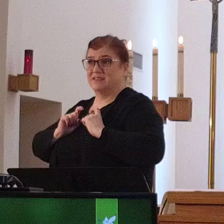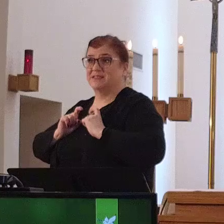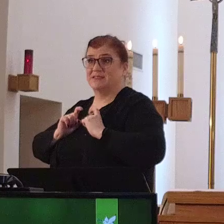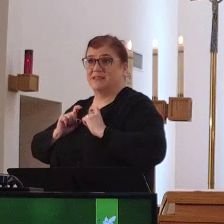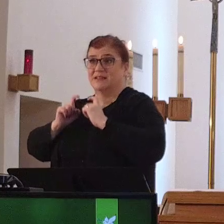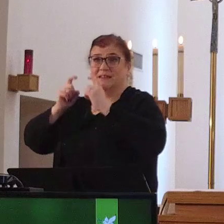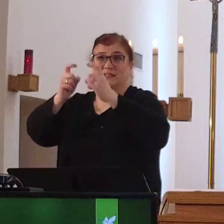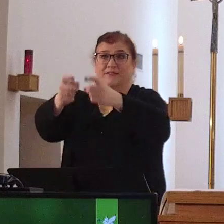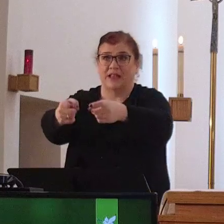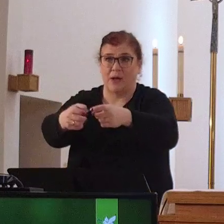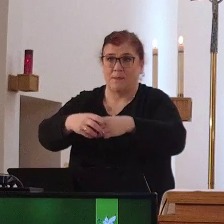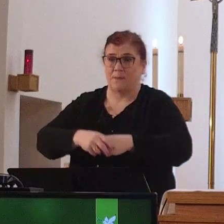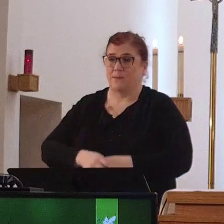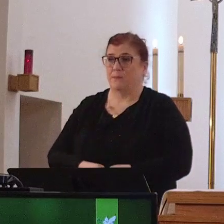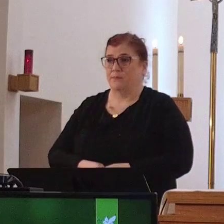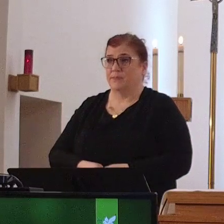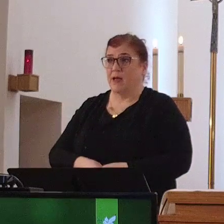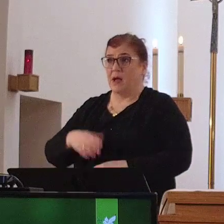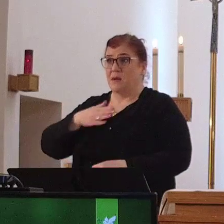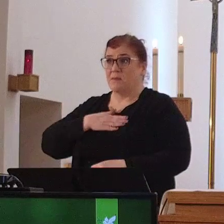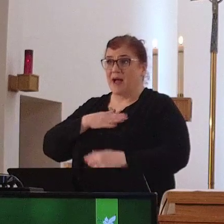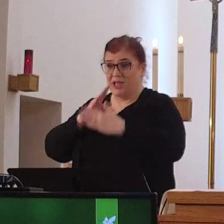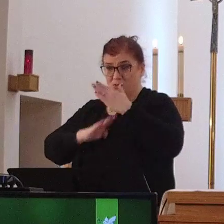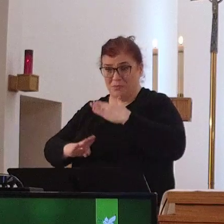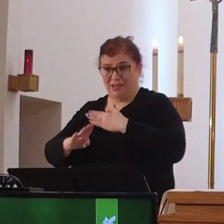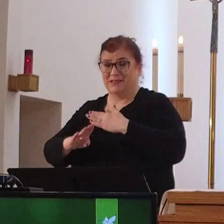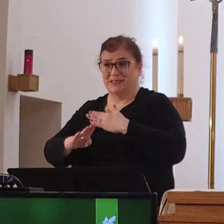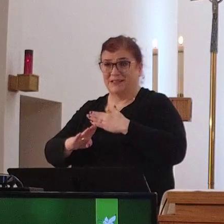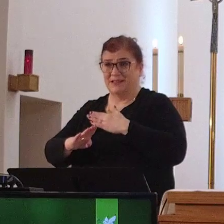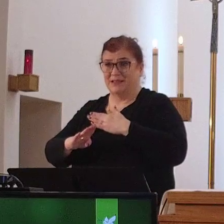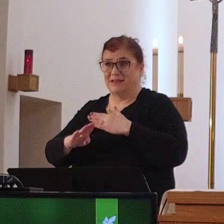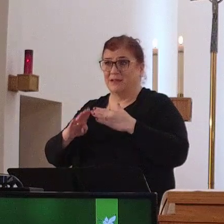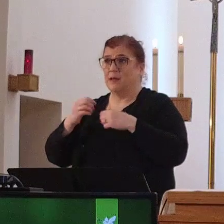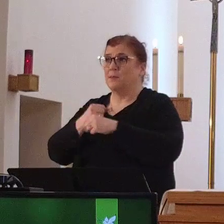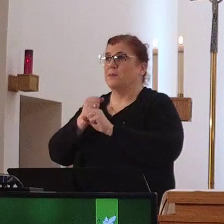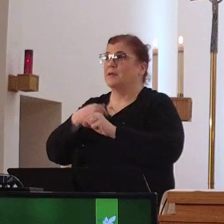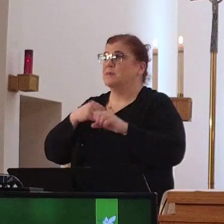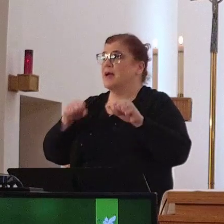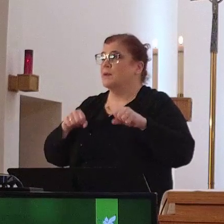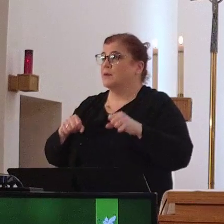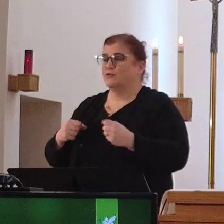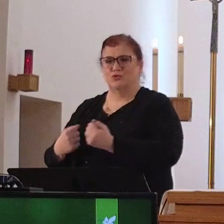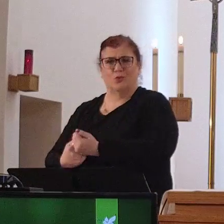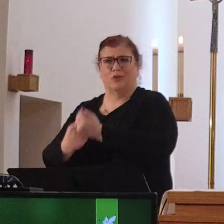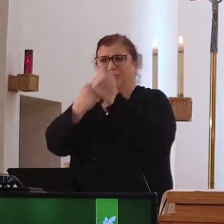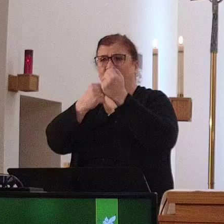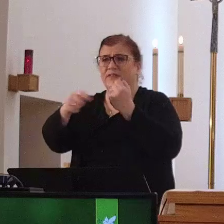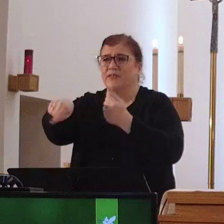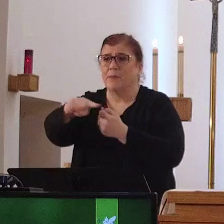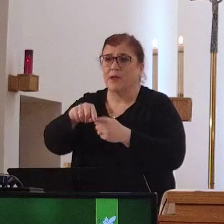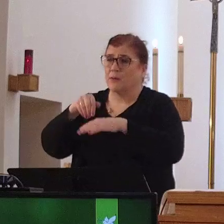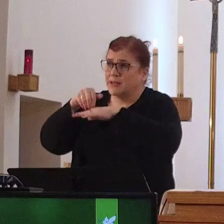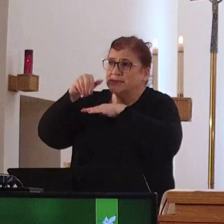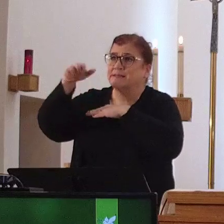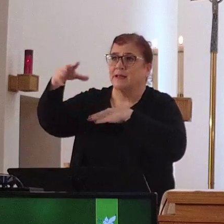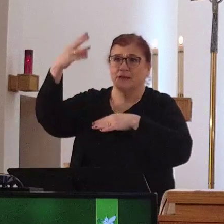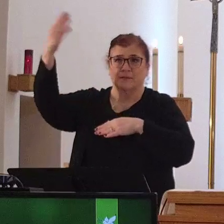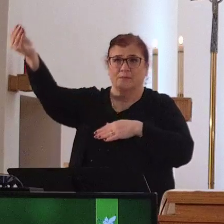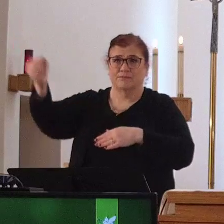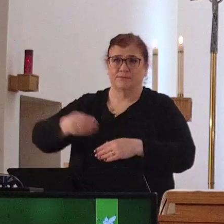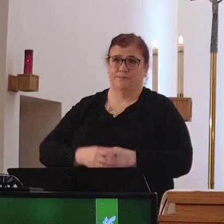given them. And my humility enables me to lift them up and send them